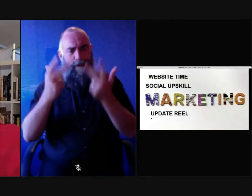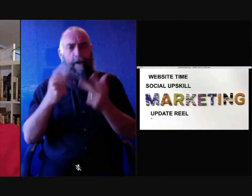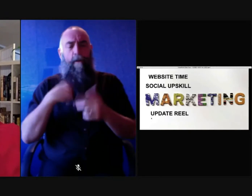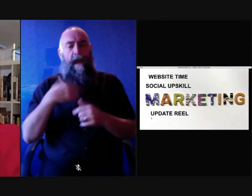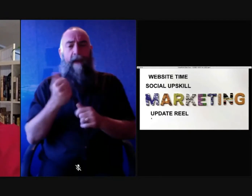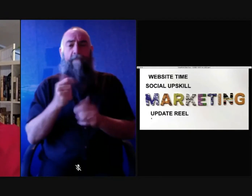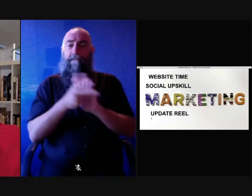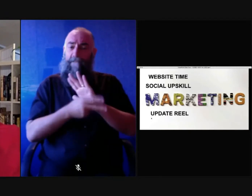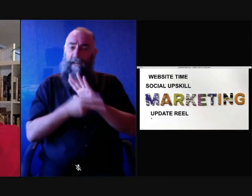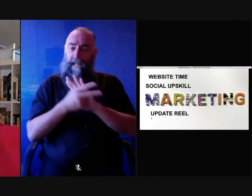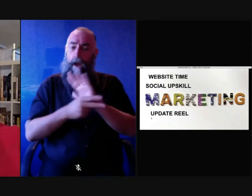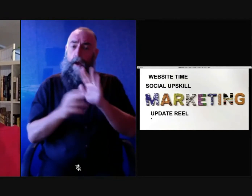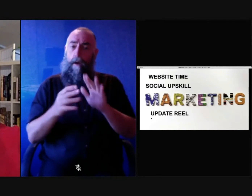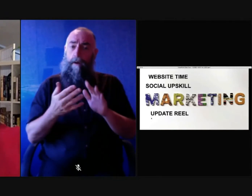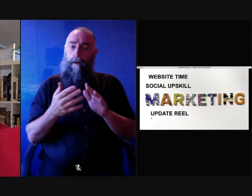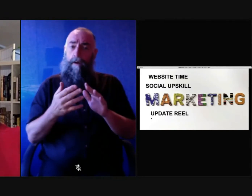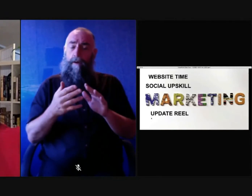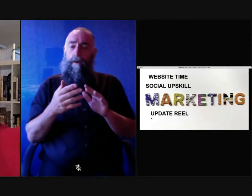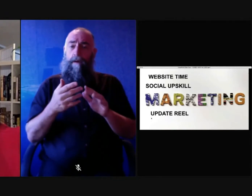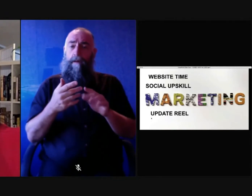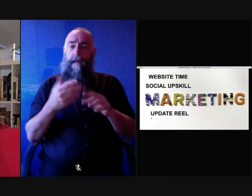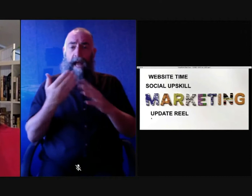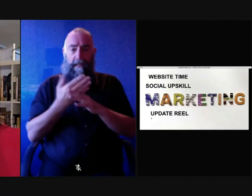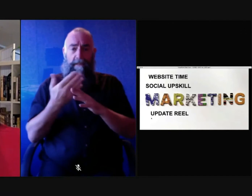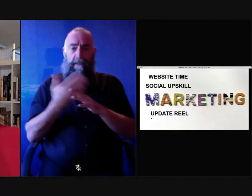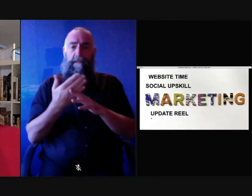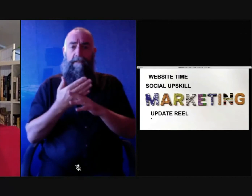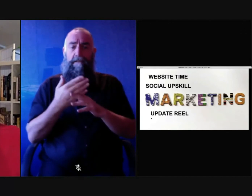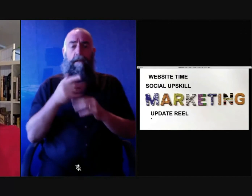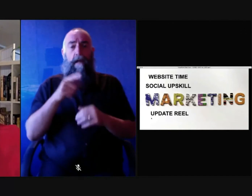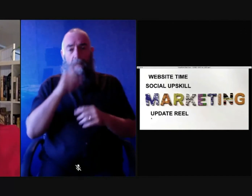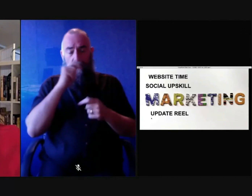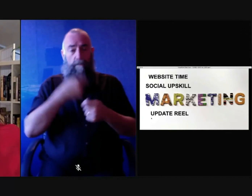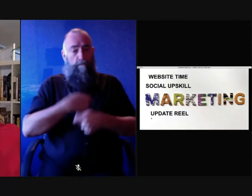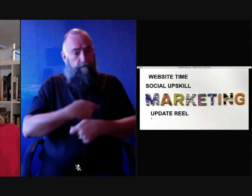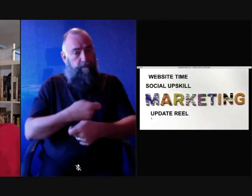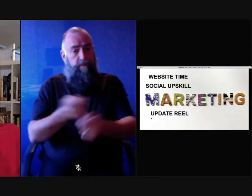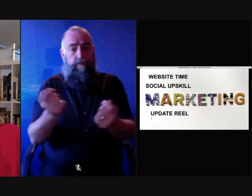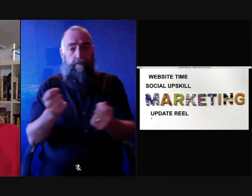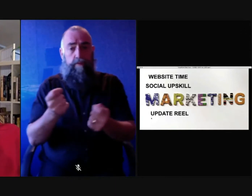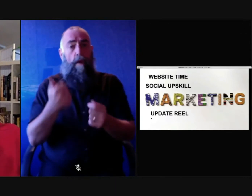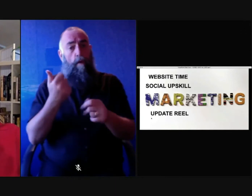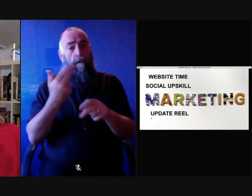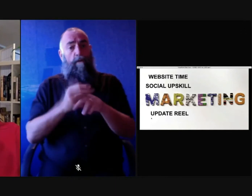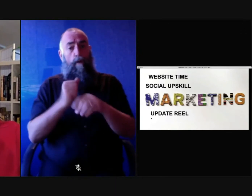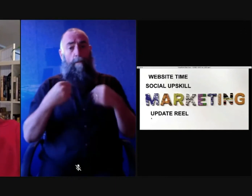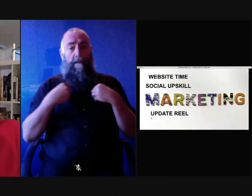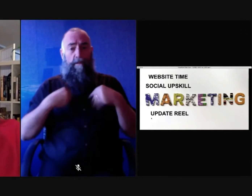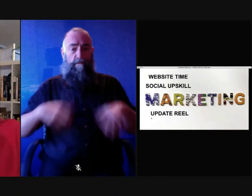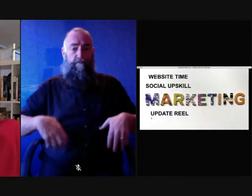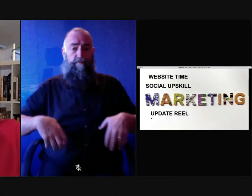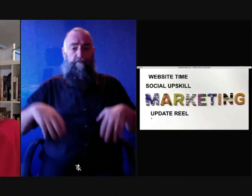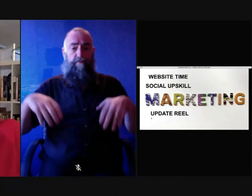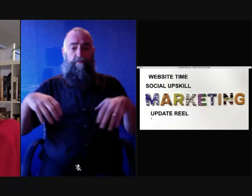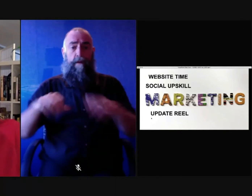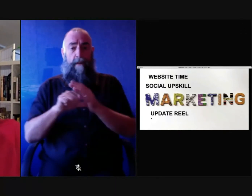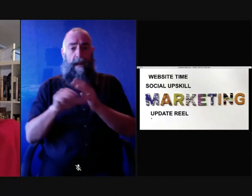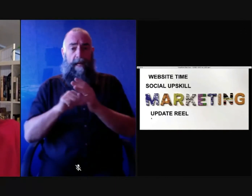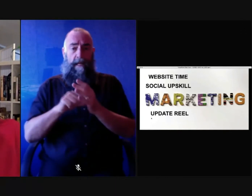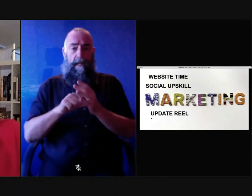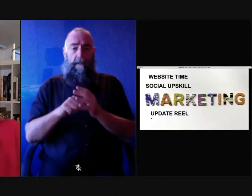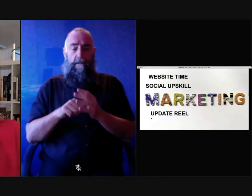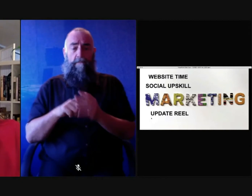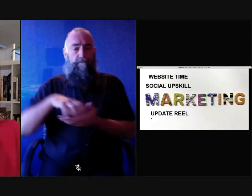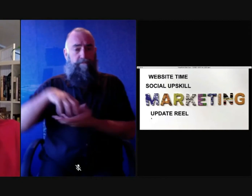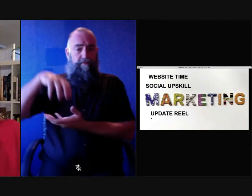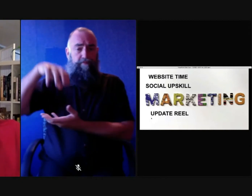platforms that are available to you that could potentially help you to make more money, and I'm going to talk about that a little bit more in a moment. I